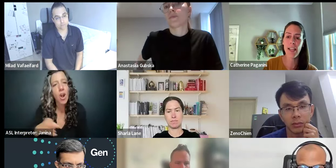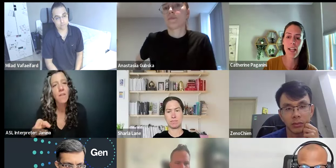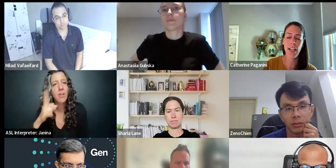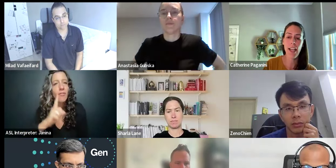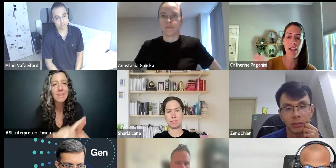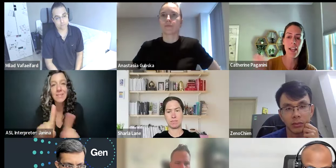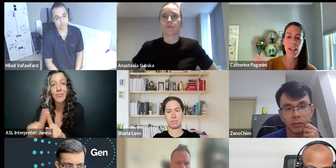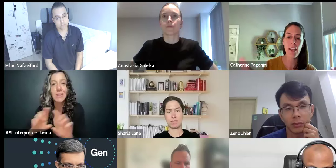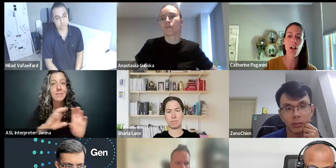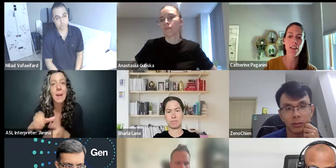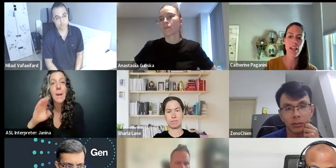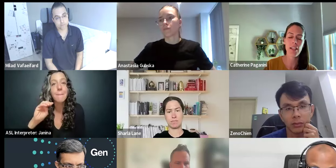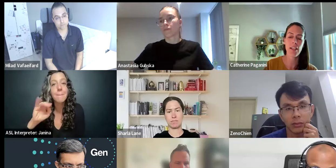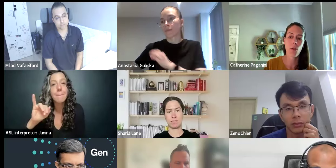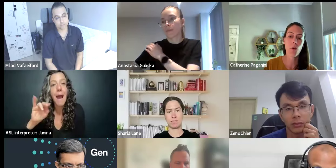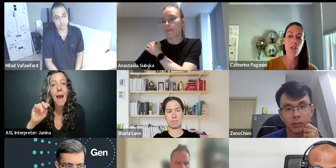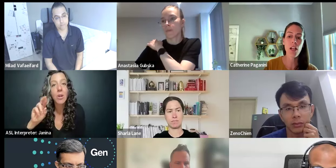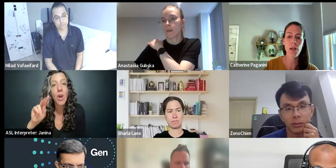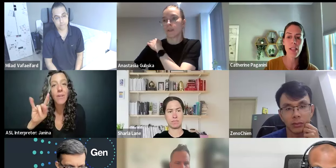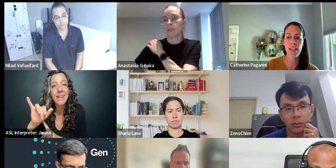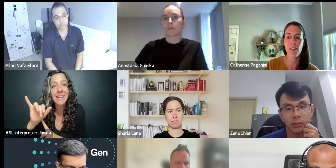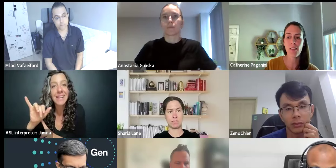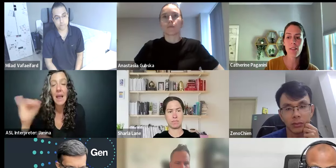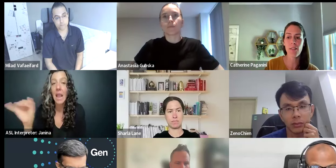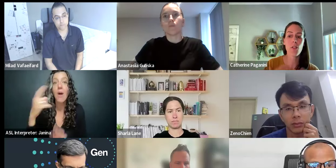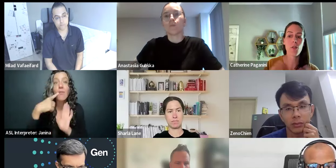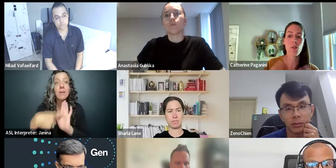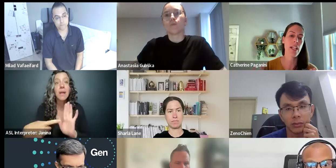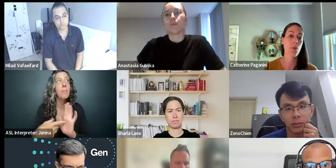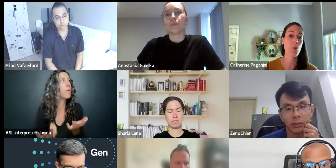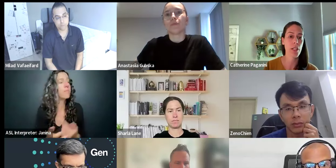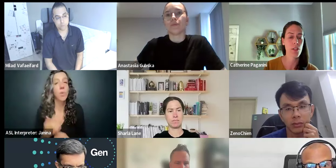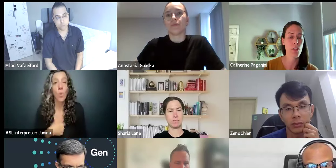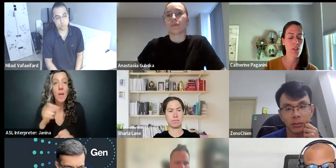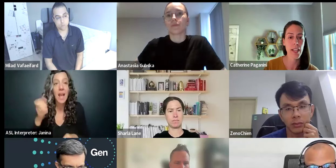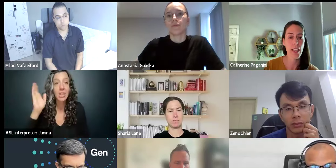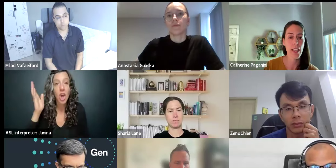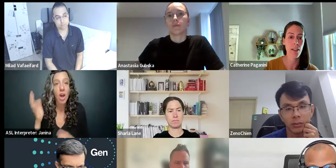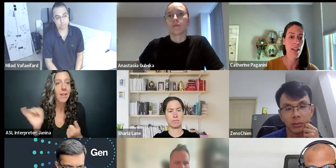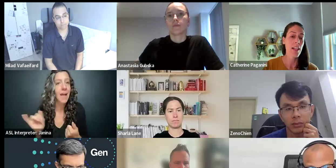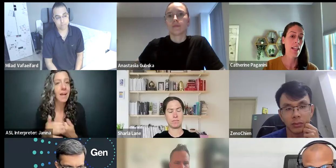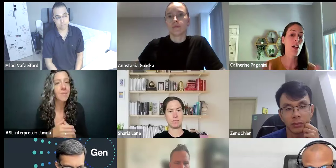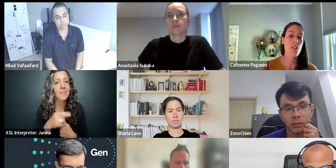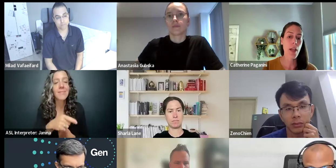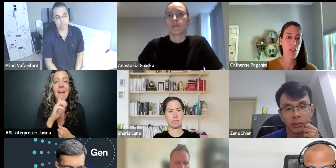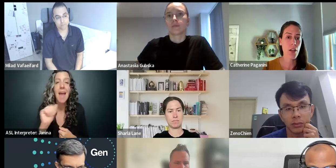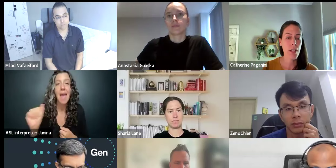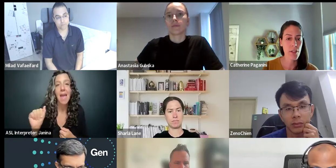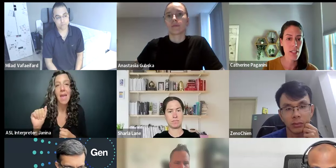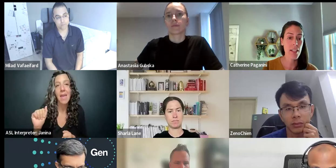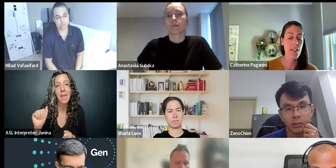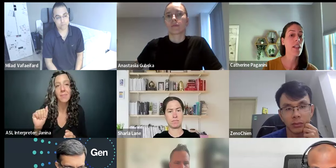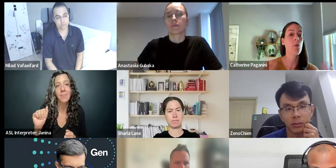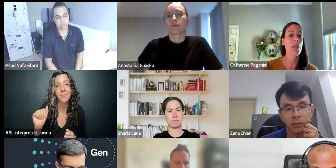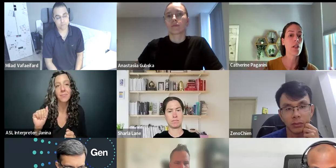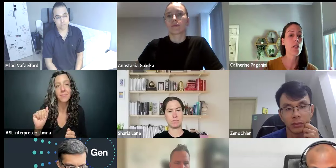different minorities, and just like saying like, hey, like a talk that where we talk about that, this could be like a blueprint, you know, like a